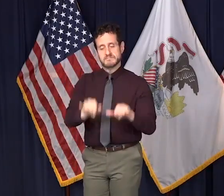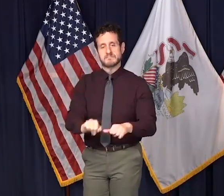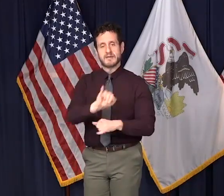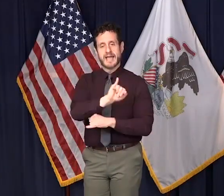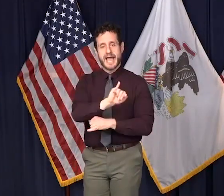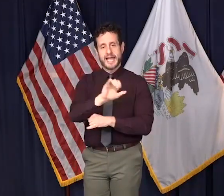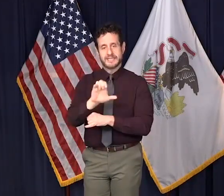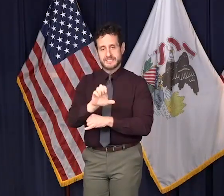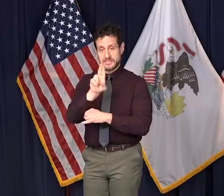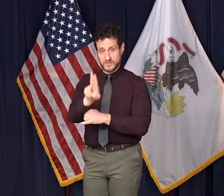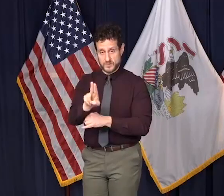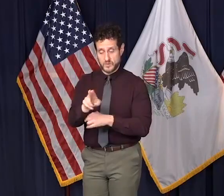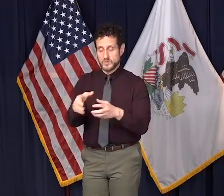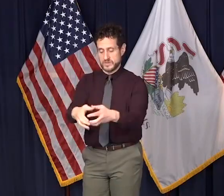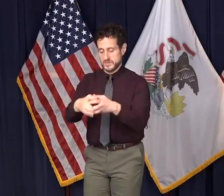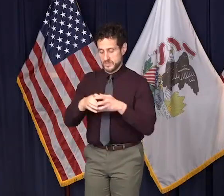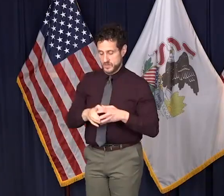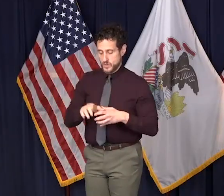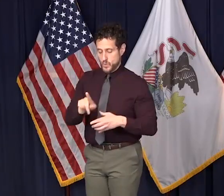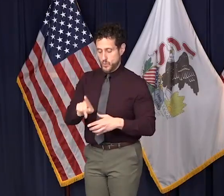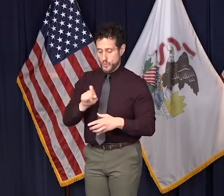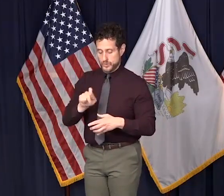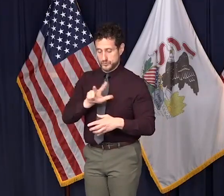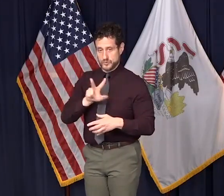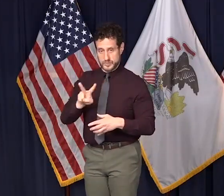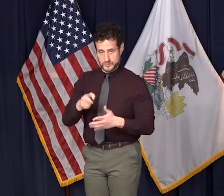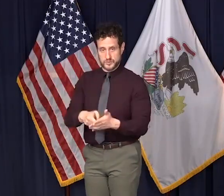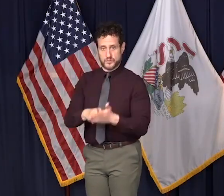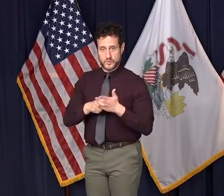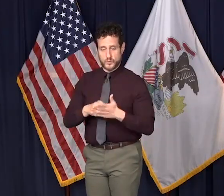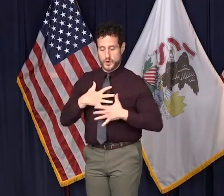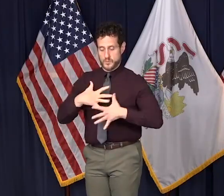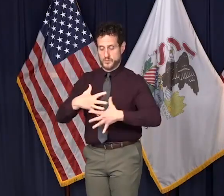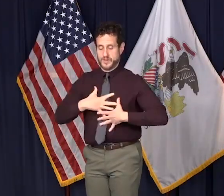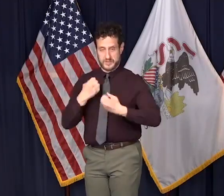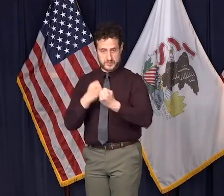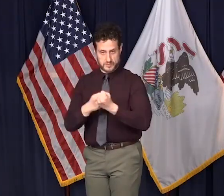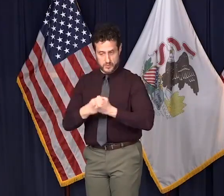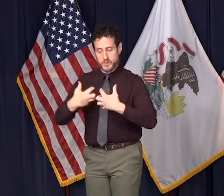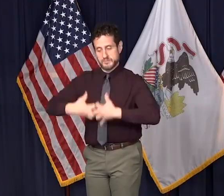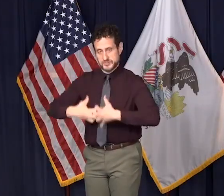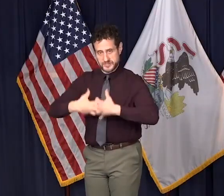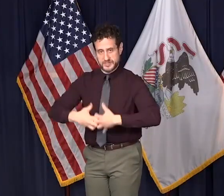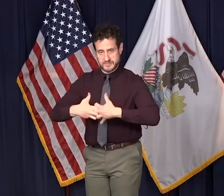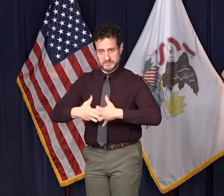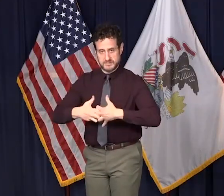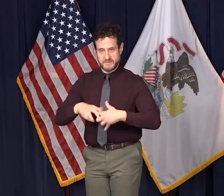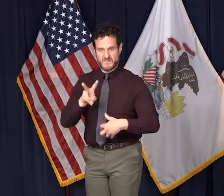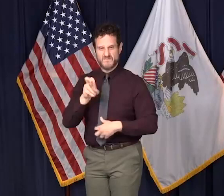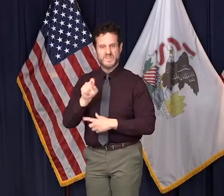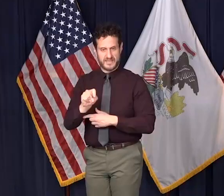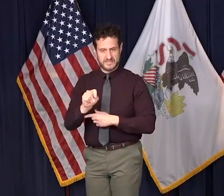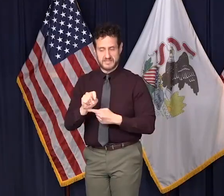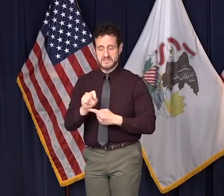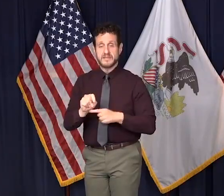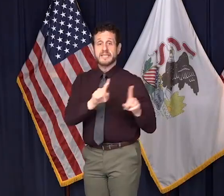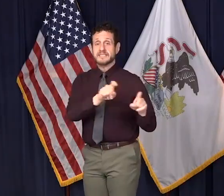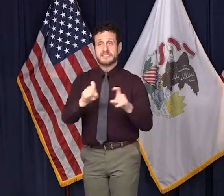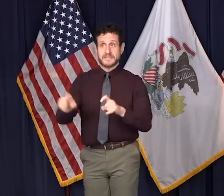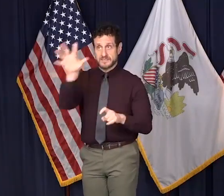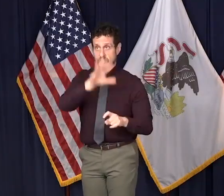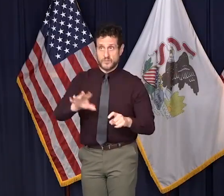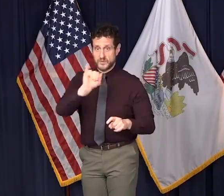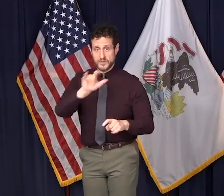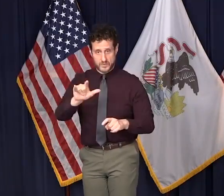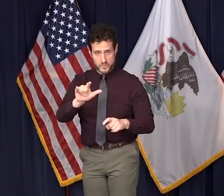ICU, and 132 patients were on ventilators. Testing capacity across the state continues to